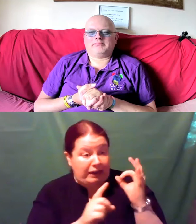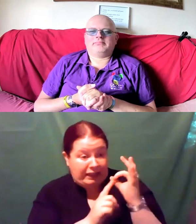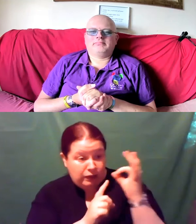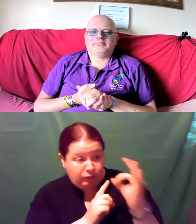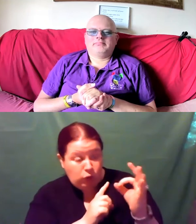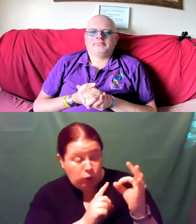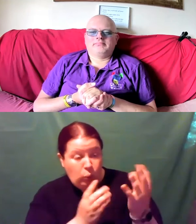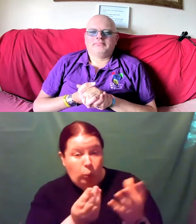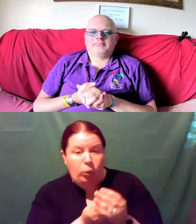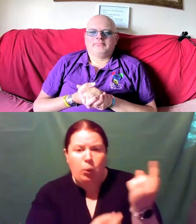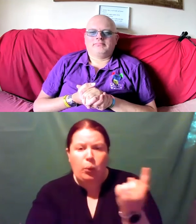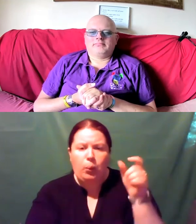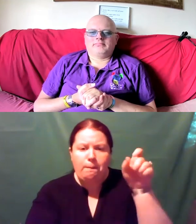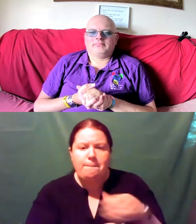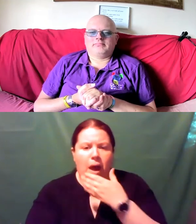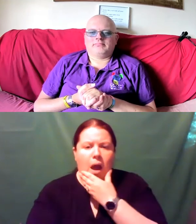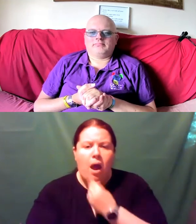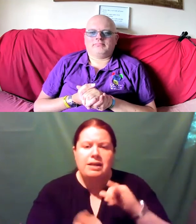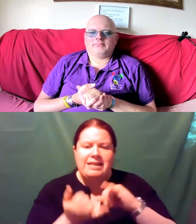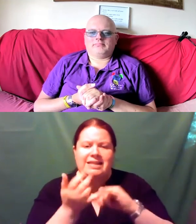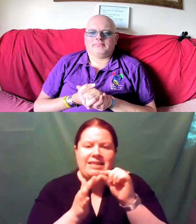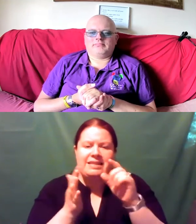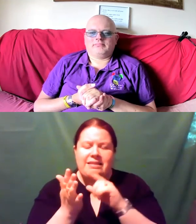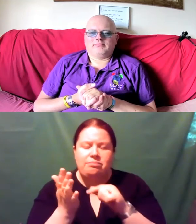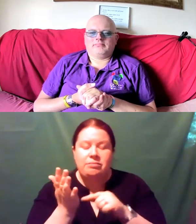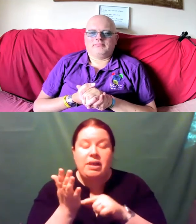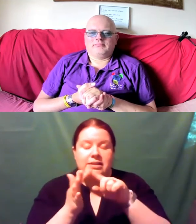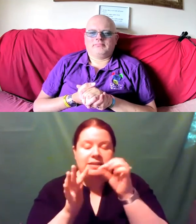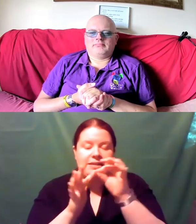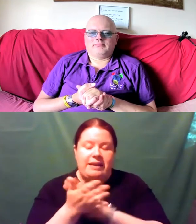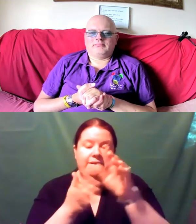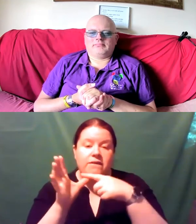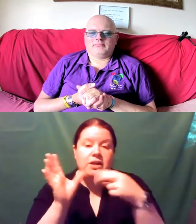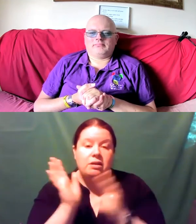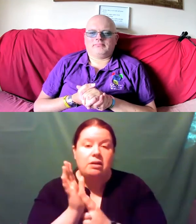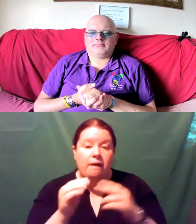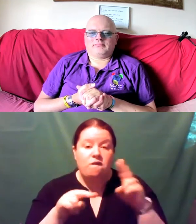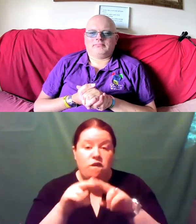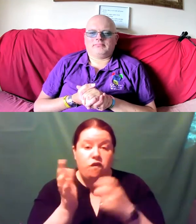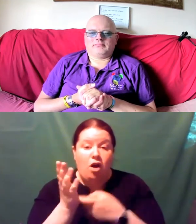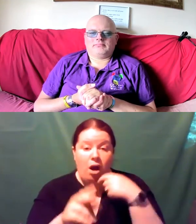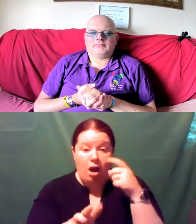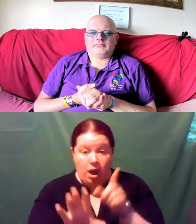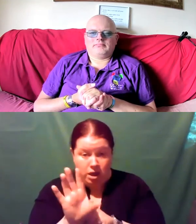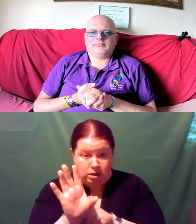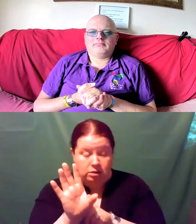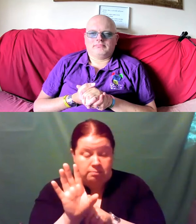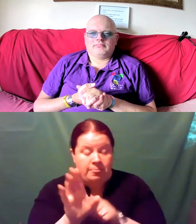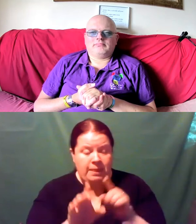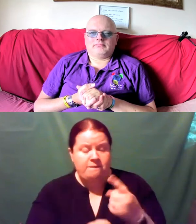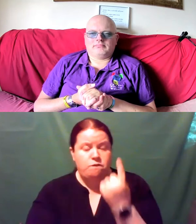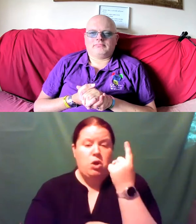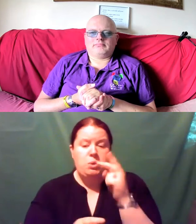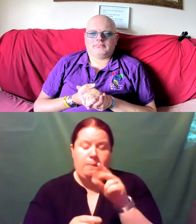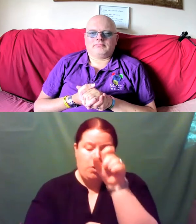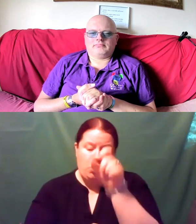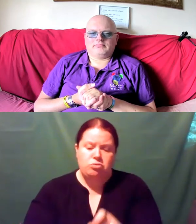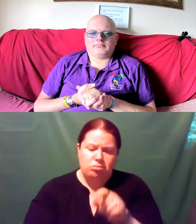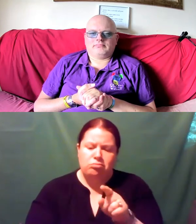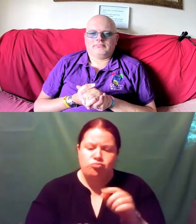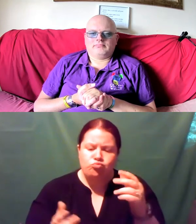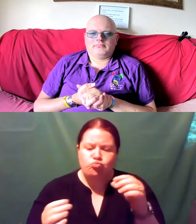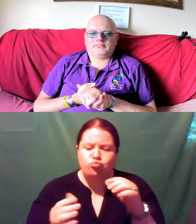Fry to accounts of being the first to register a civil partnership in a place of worship in the UK. And I'm really